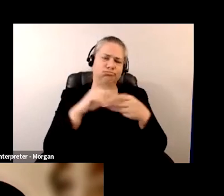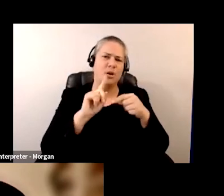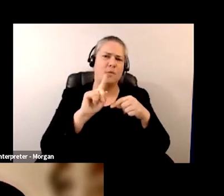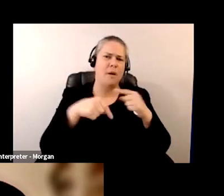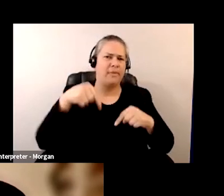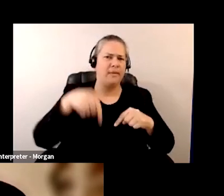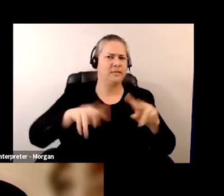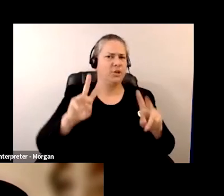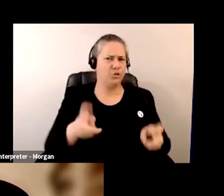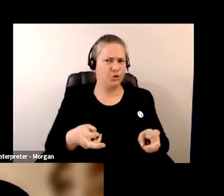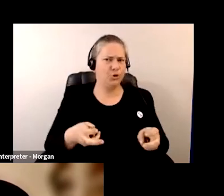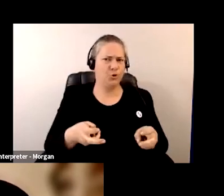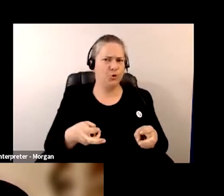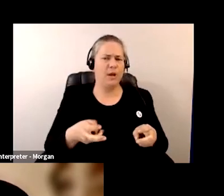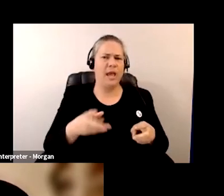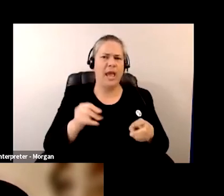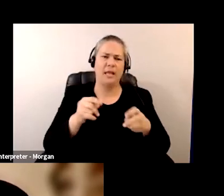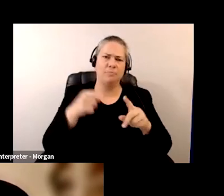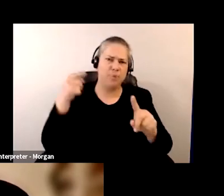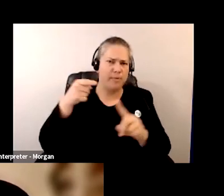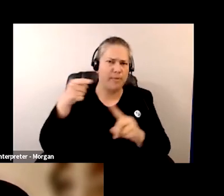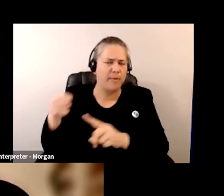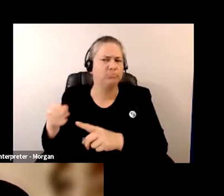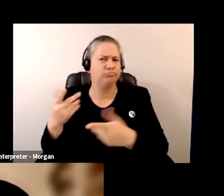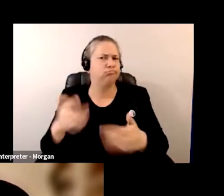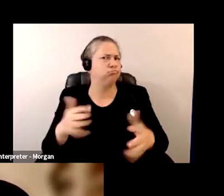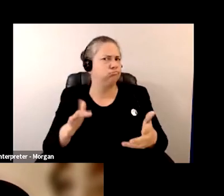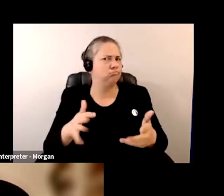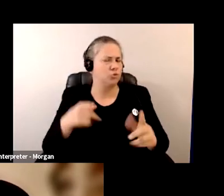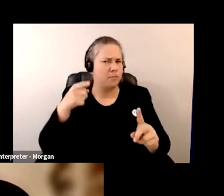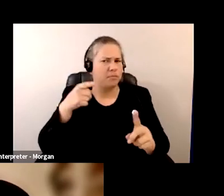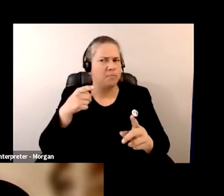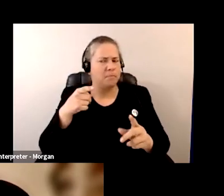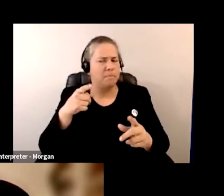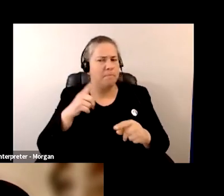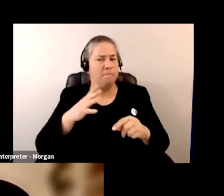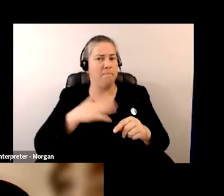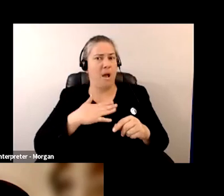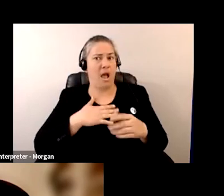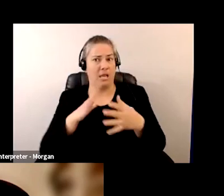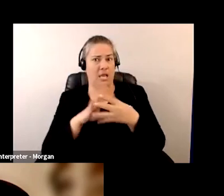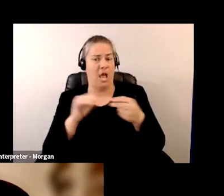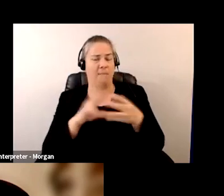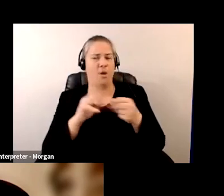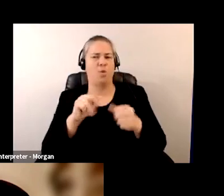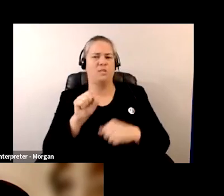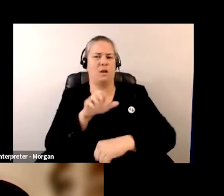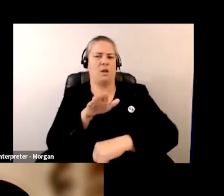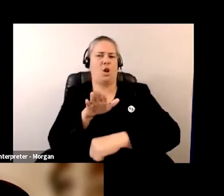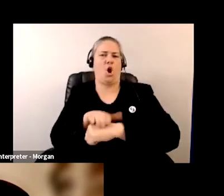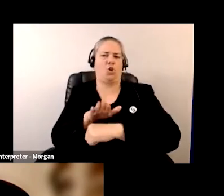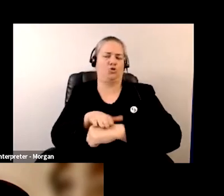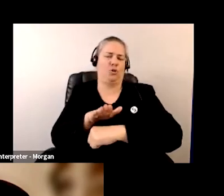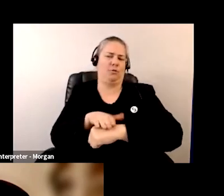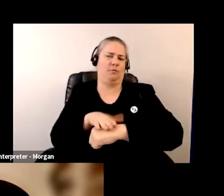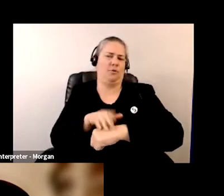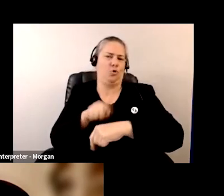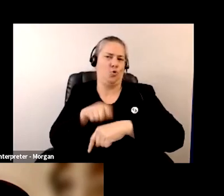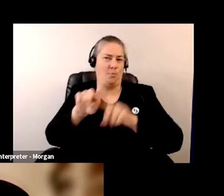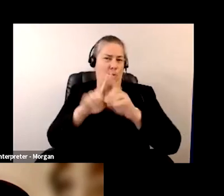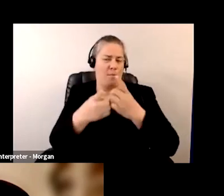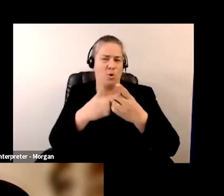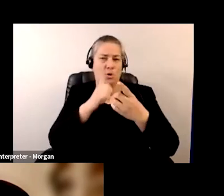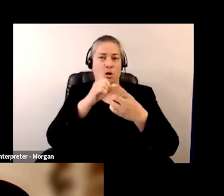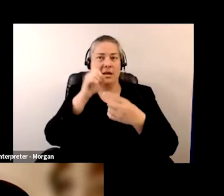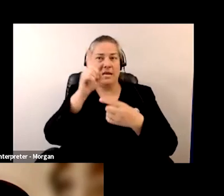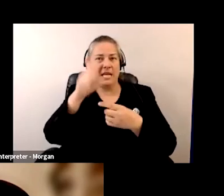issues and delineating them. My comment was really a cautionary note to the department about the importance of being